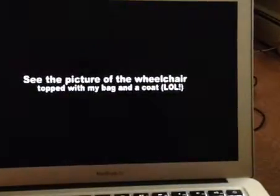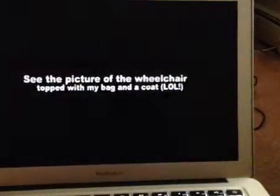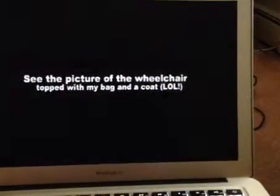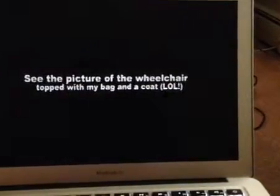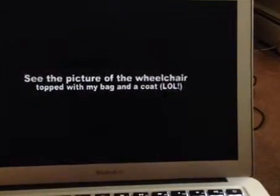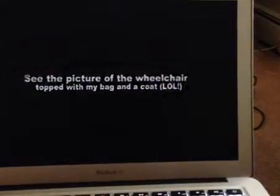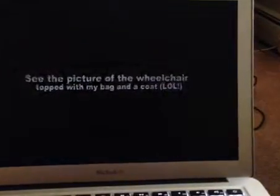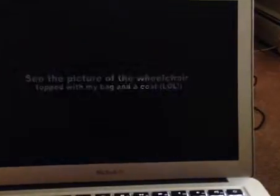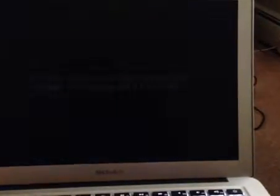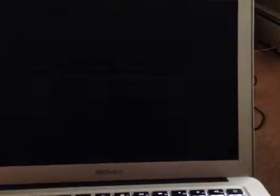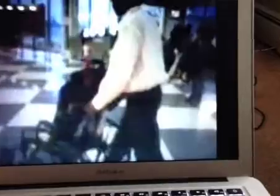strapped it in.